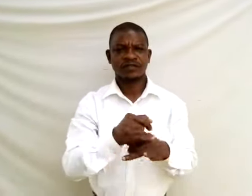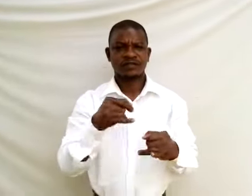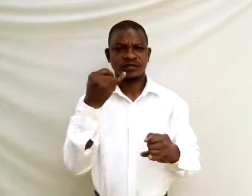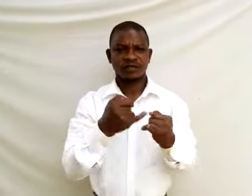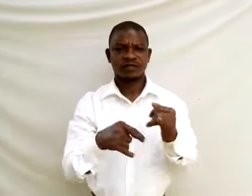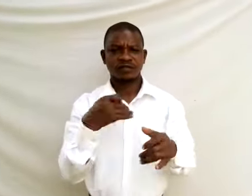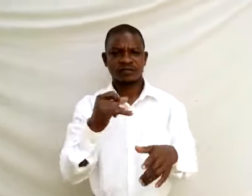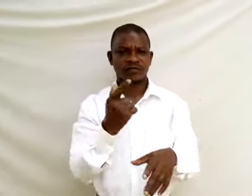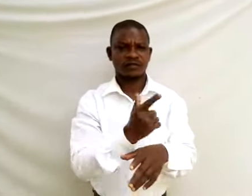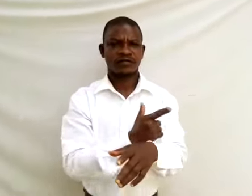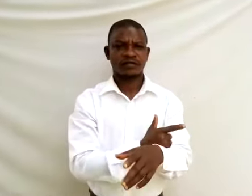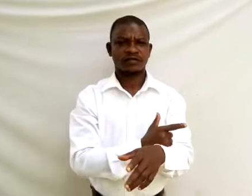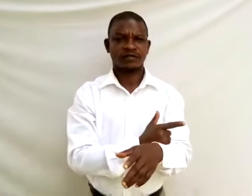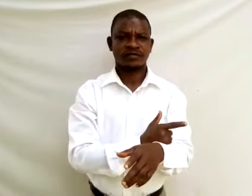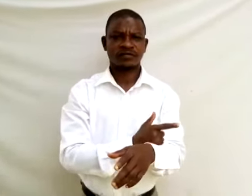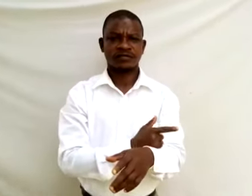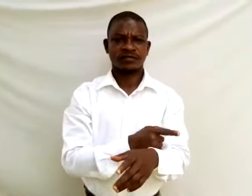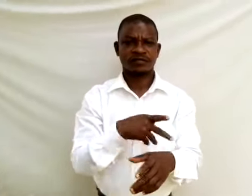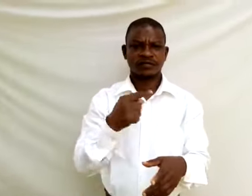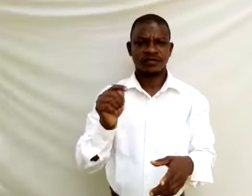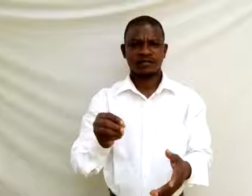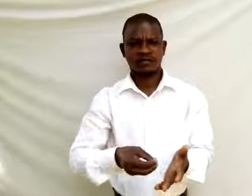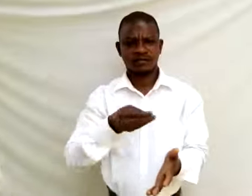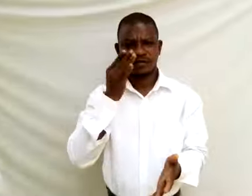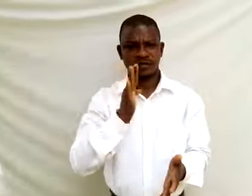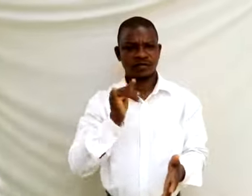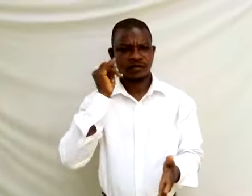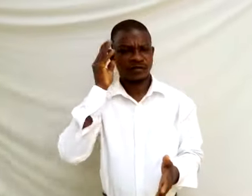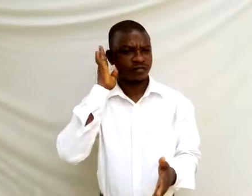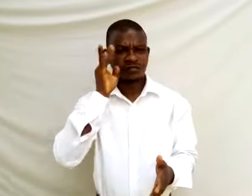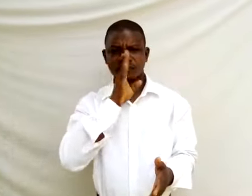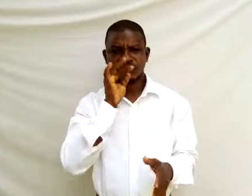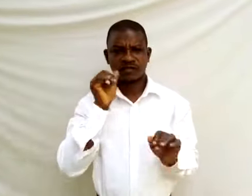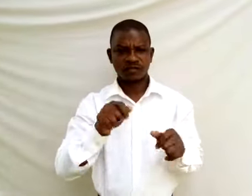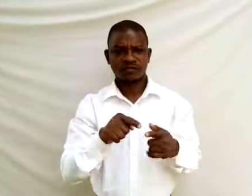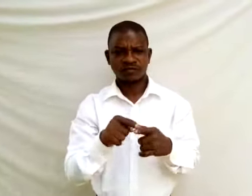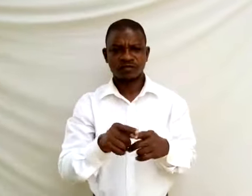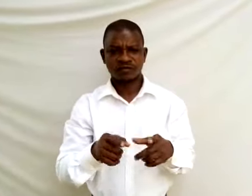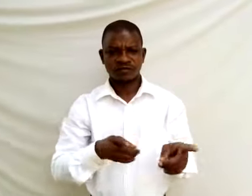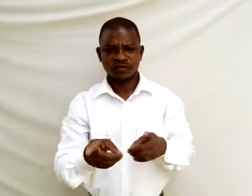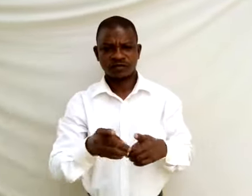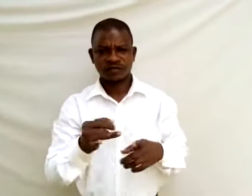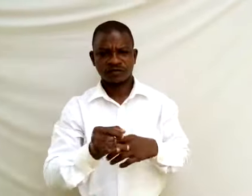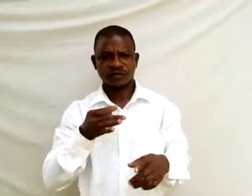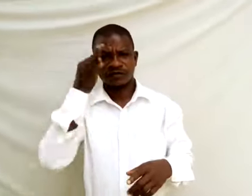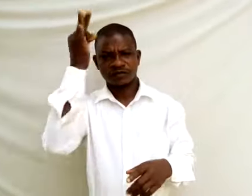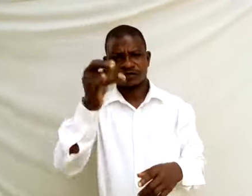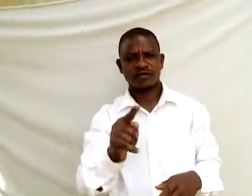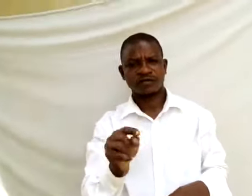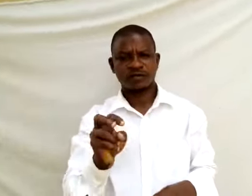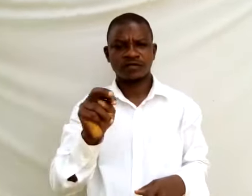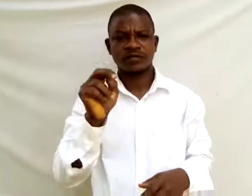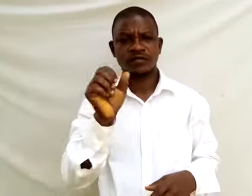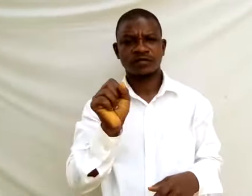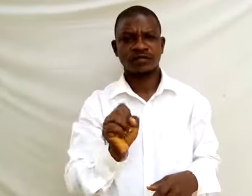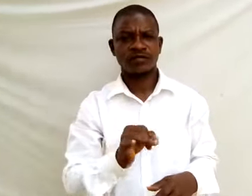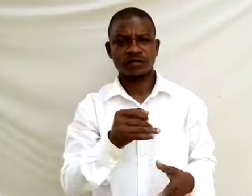the lesson, the students will be able to define future tense. The students will